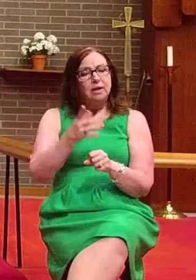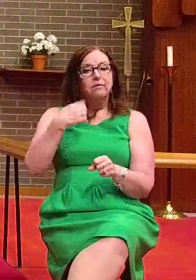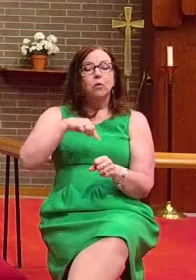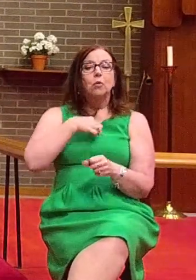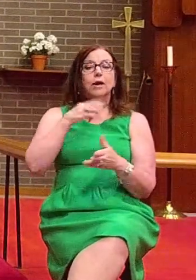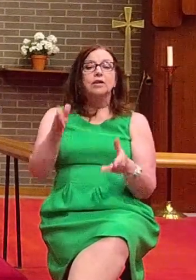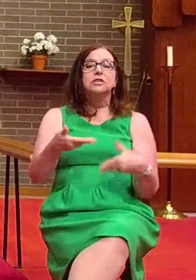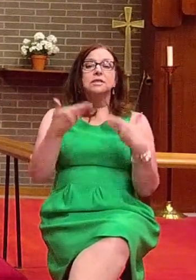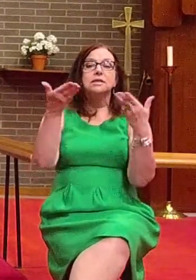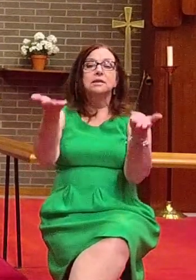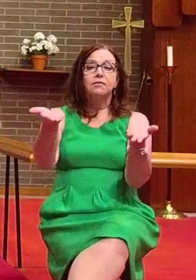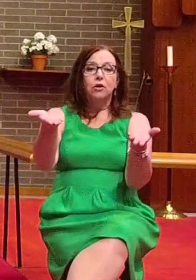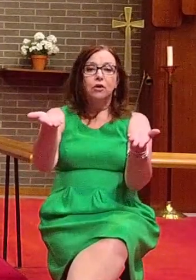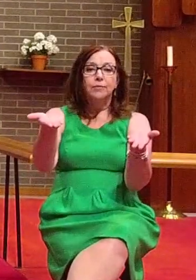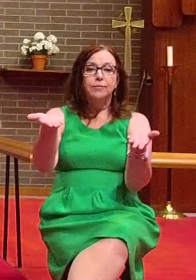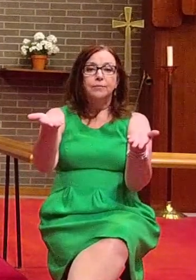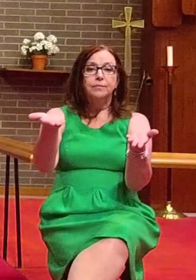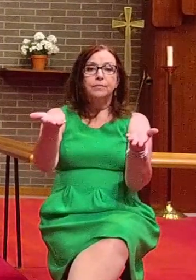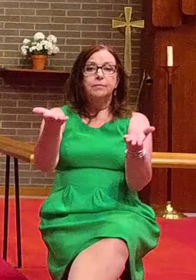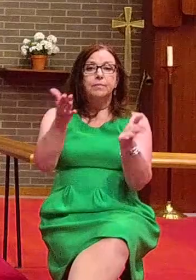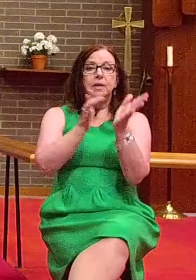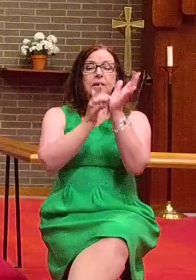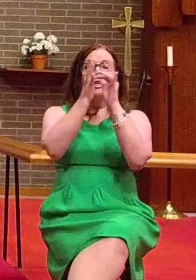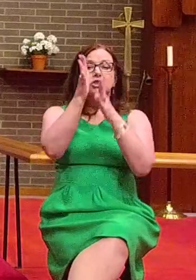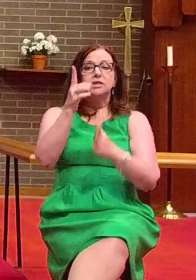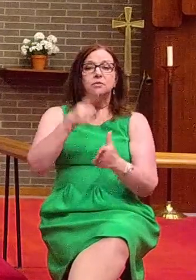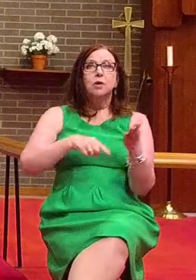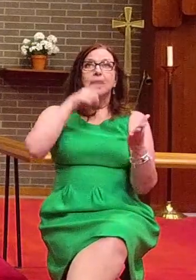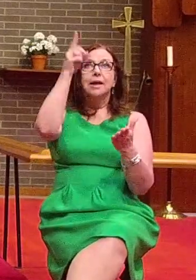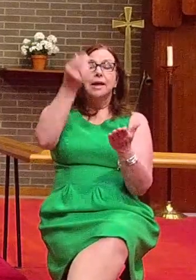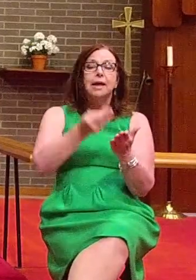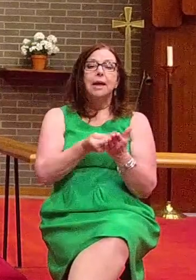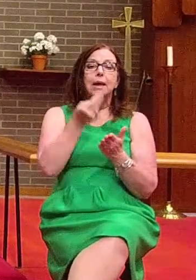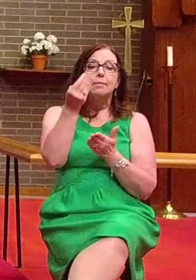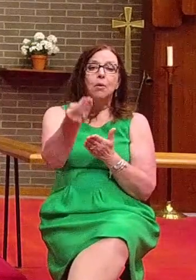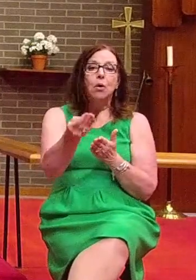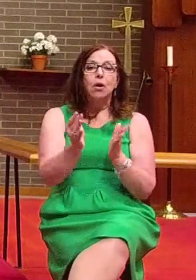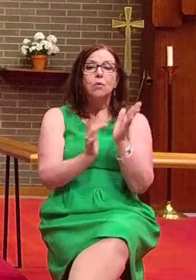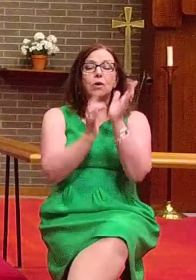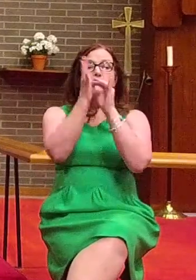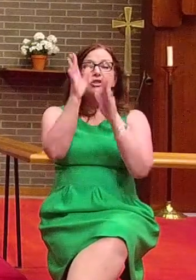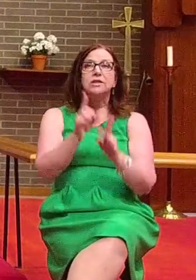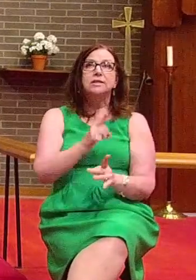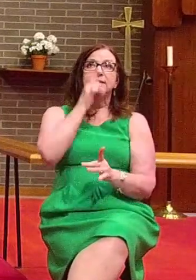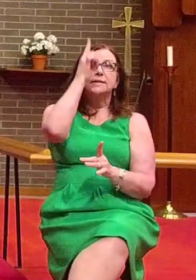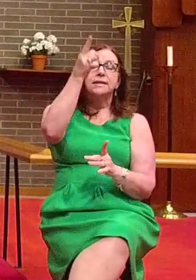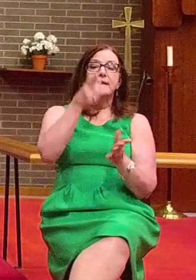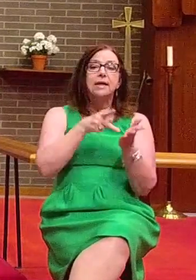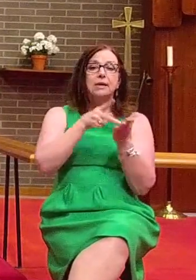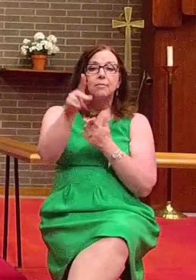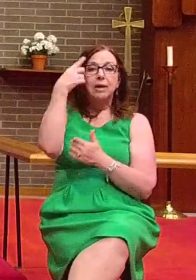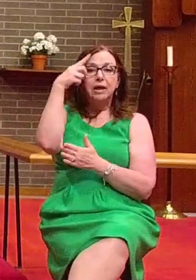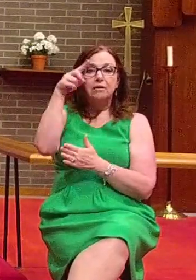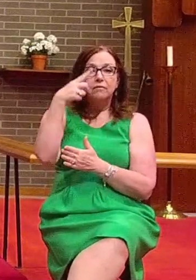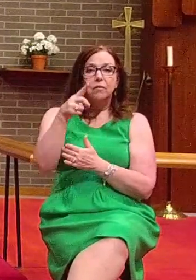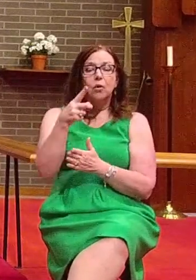deliver what Jesus bought and what Jesus paid for, what